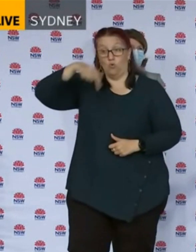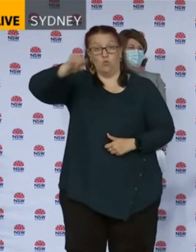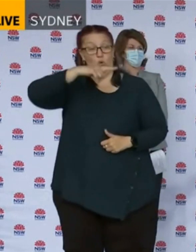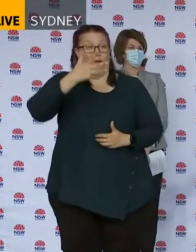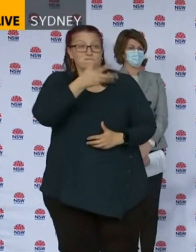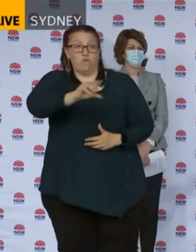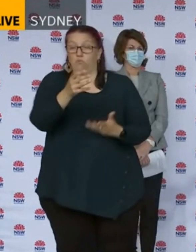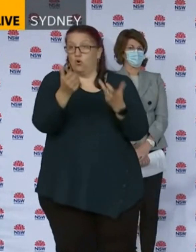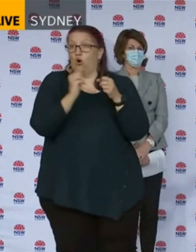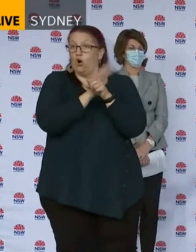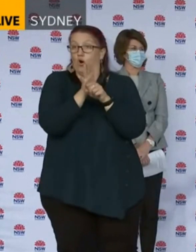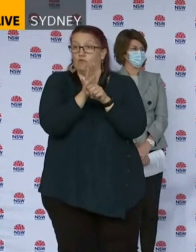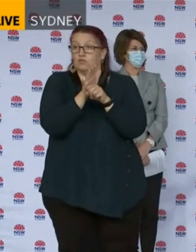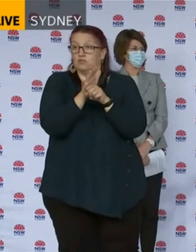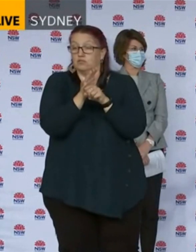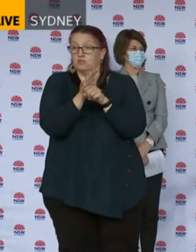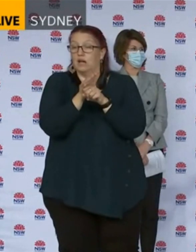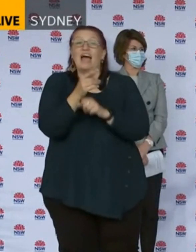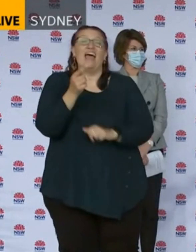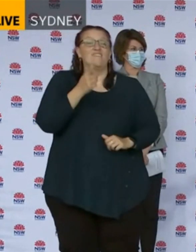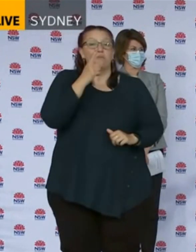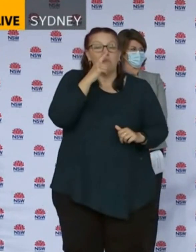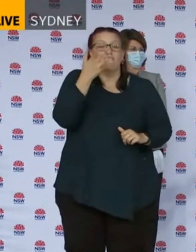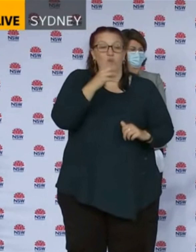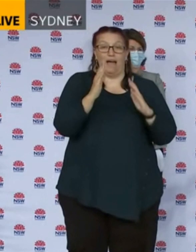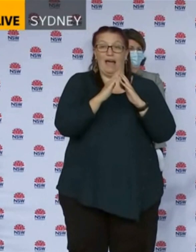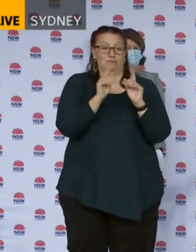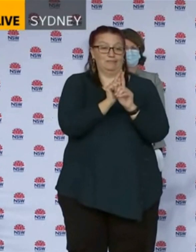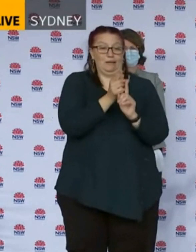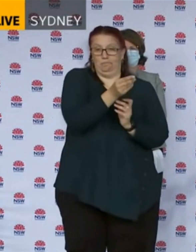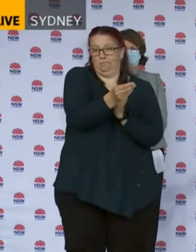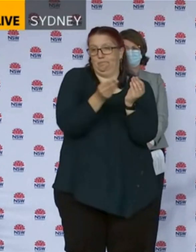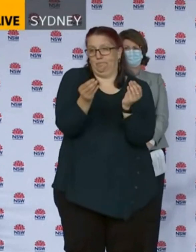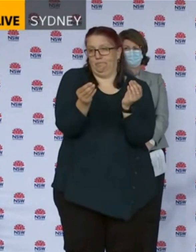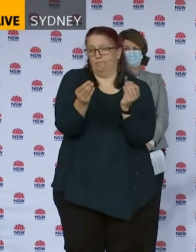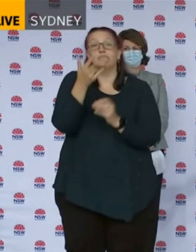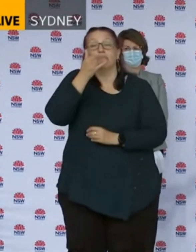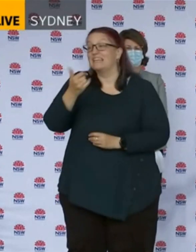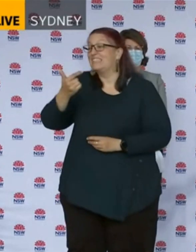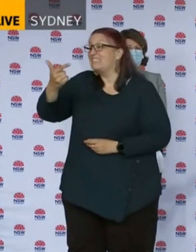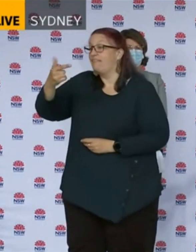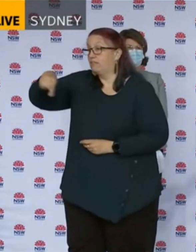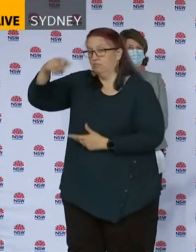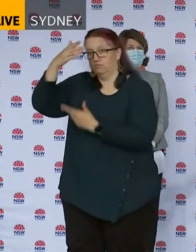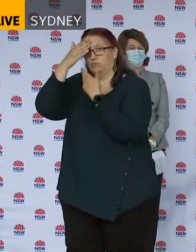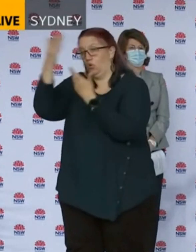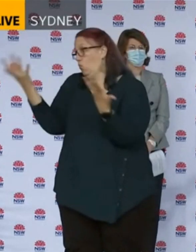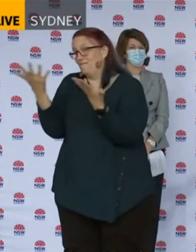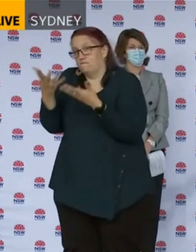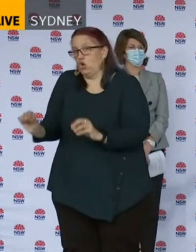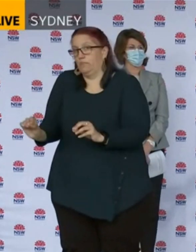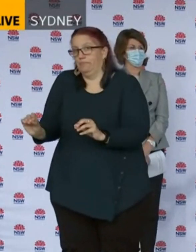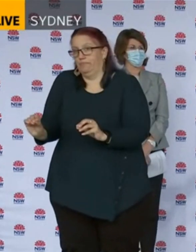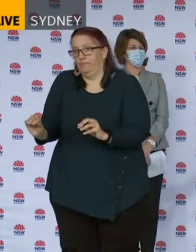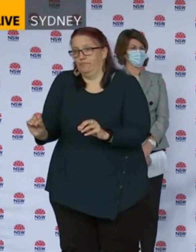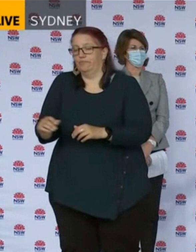contacts. 7 cases reported remain under investigation. We have had